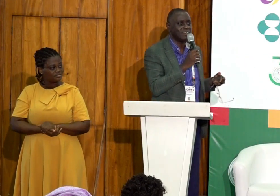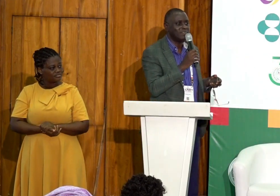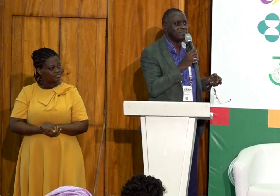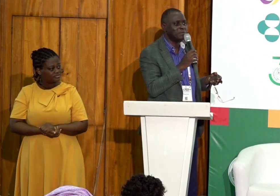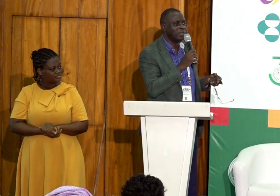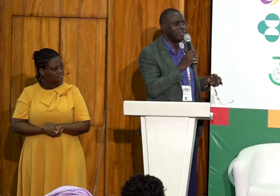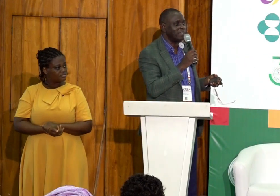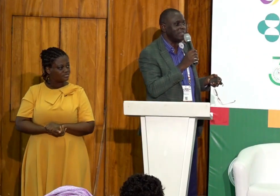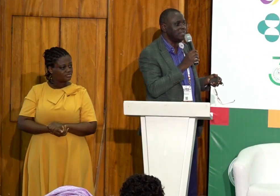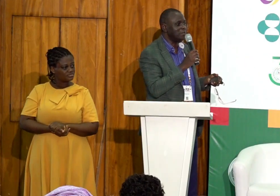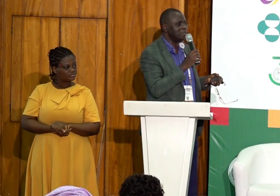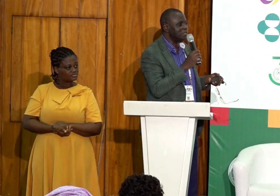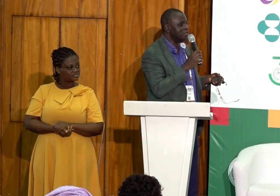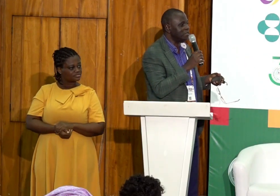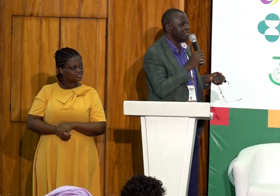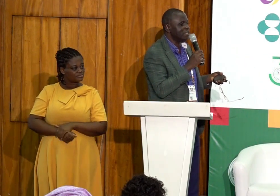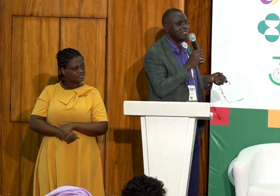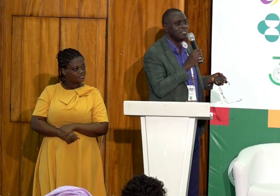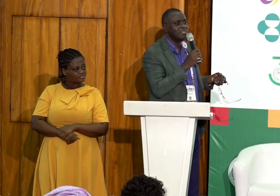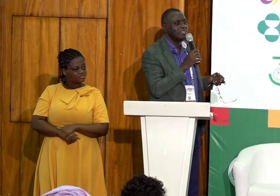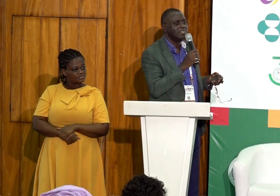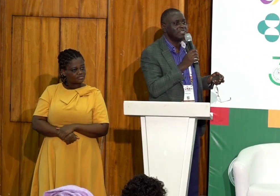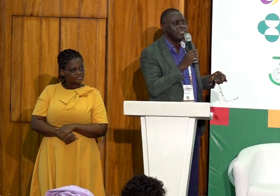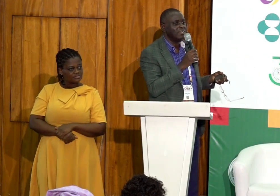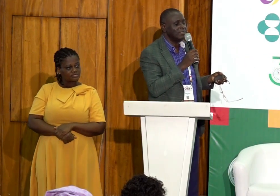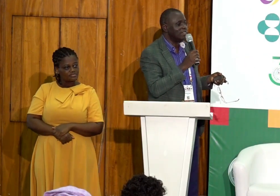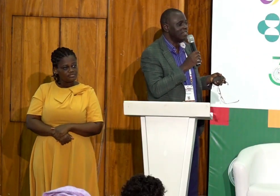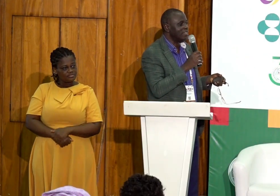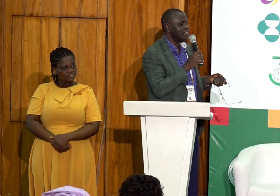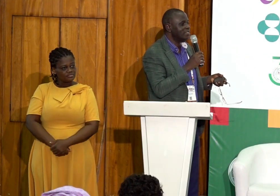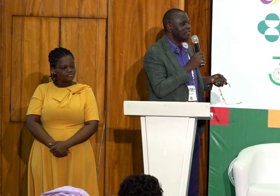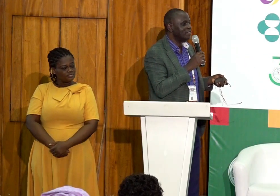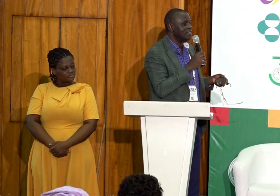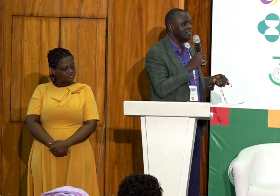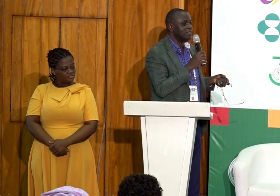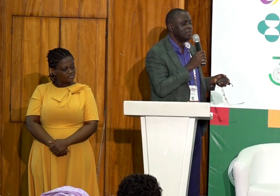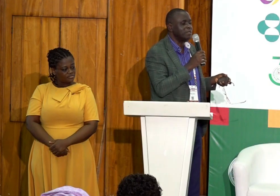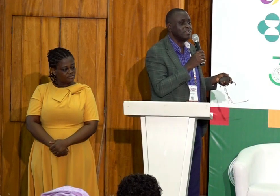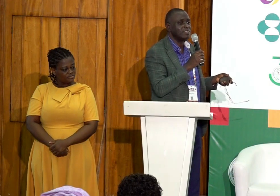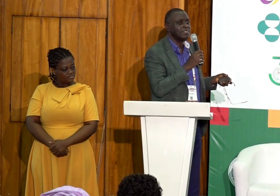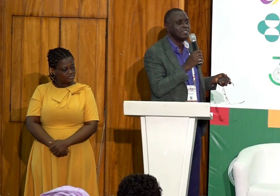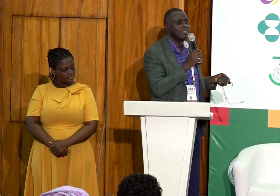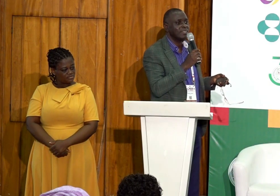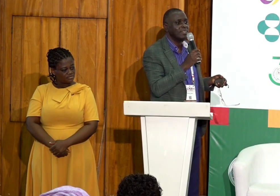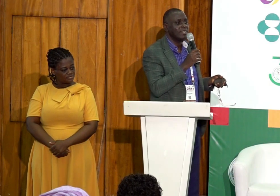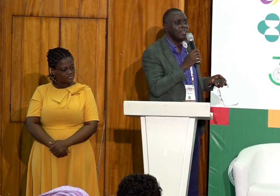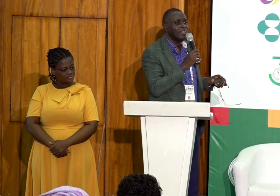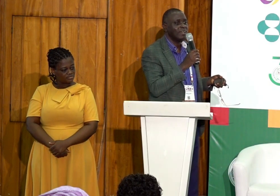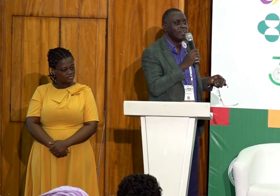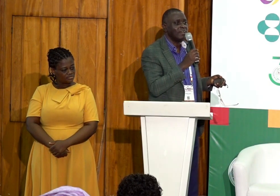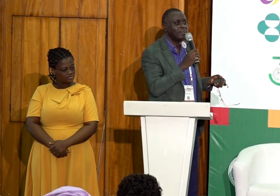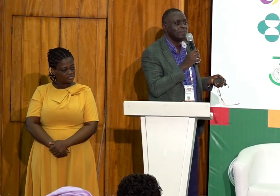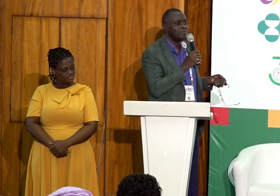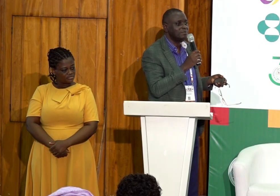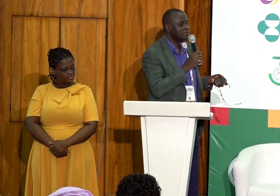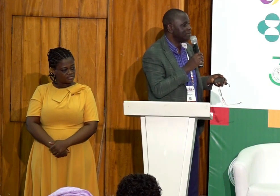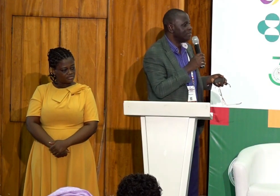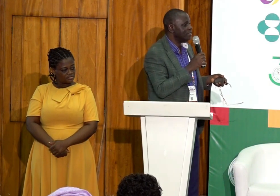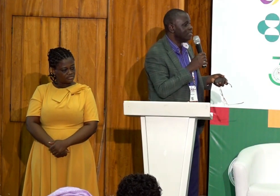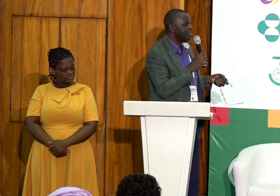Any other from a lady who is interested? Okay, so the gentlemen